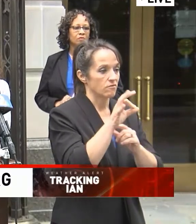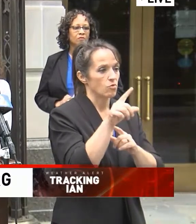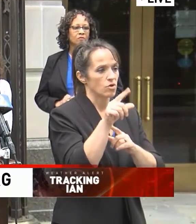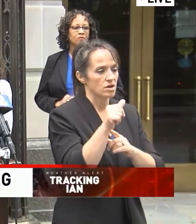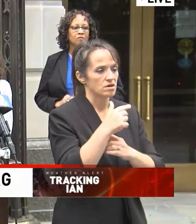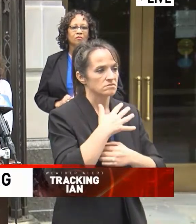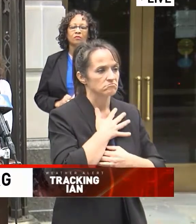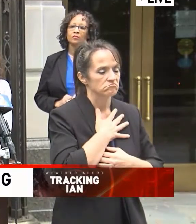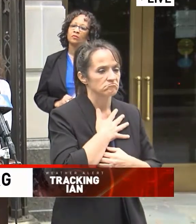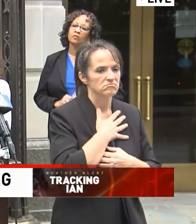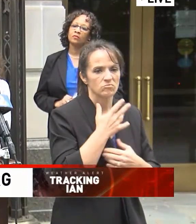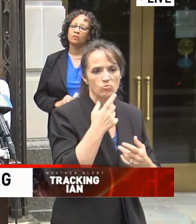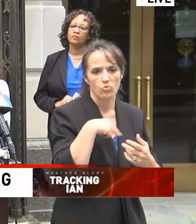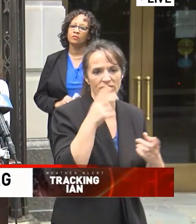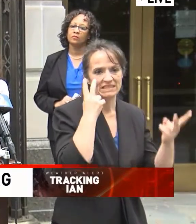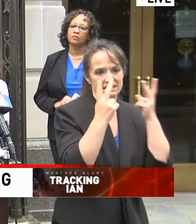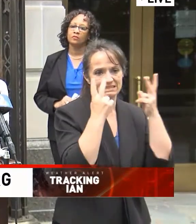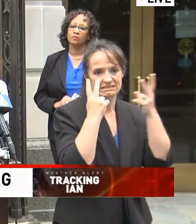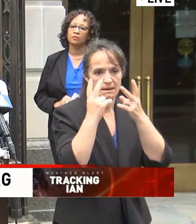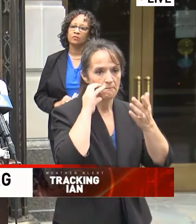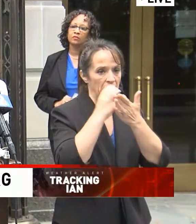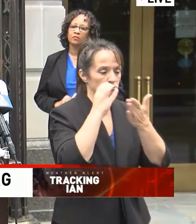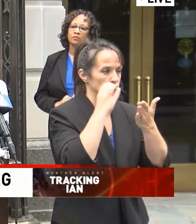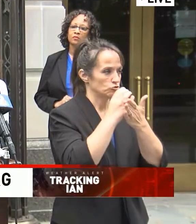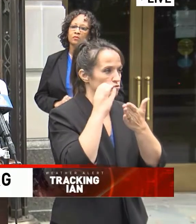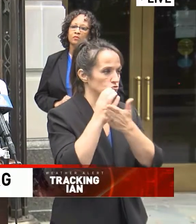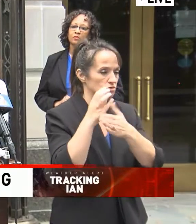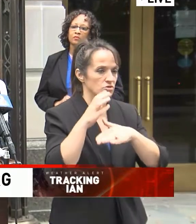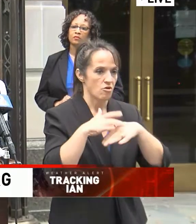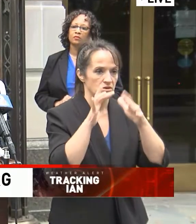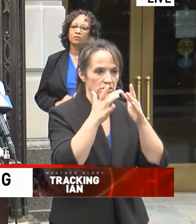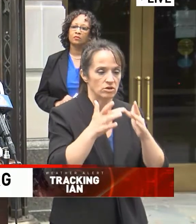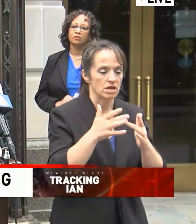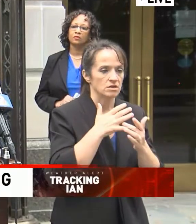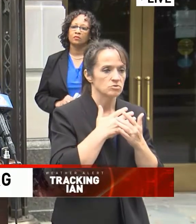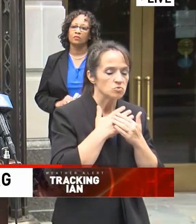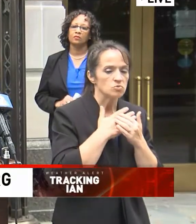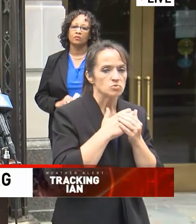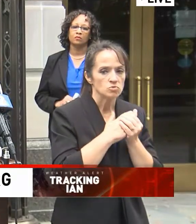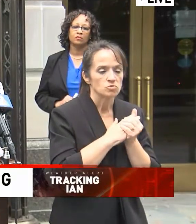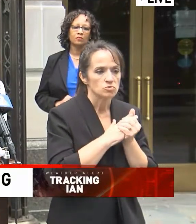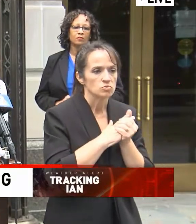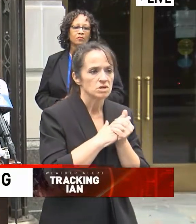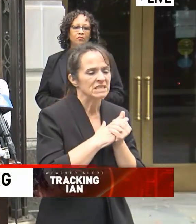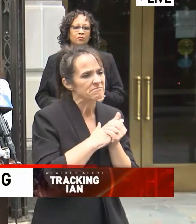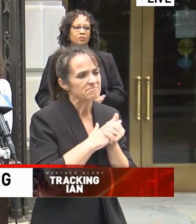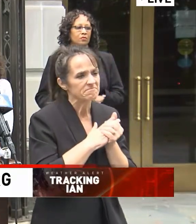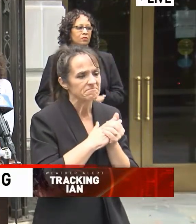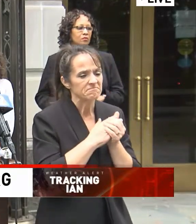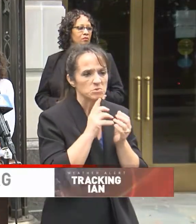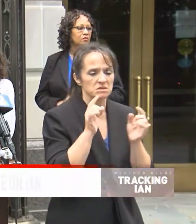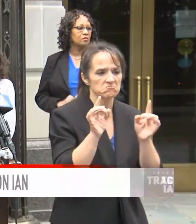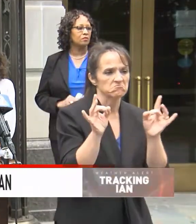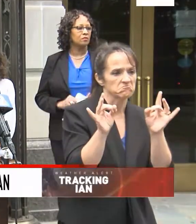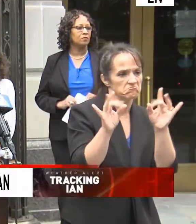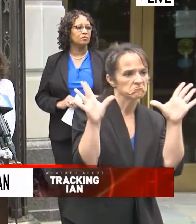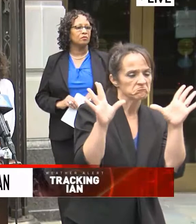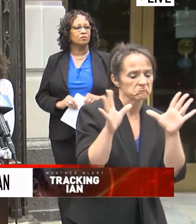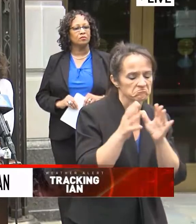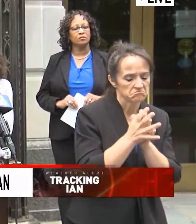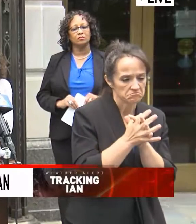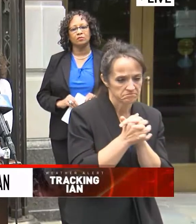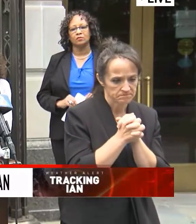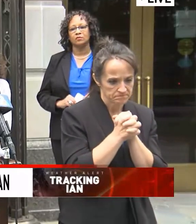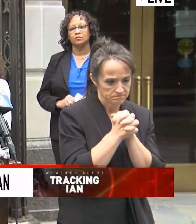You've seen the images that have been coming forward today, and it's really been a tragic storm so far.